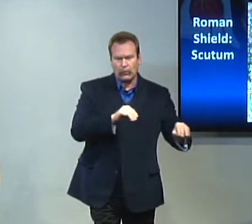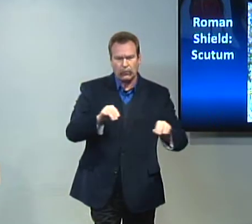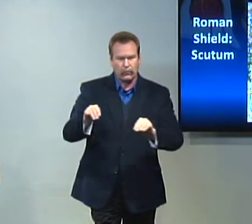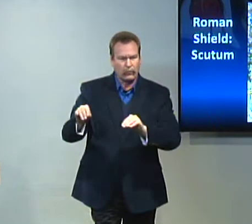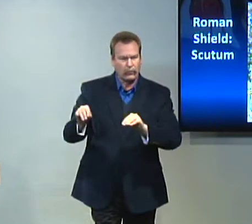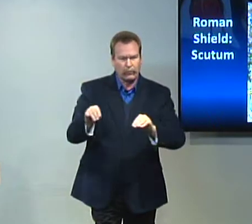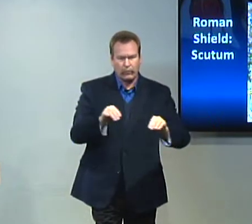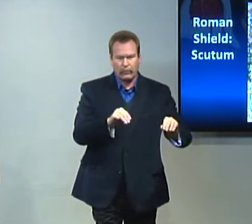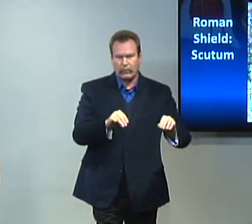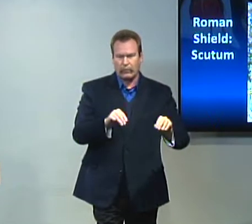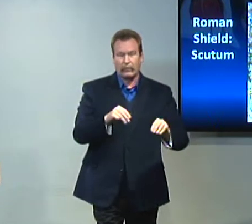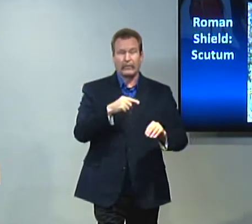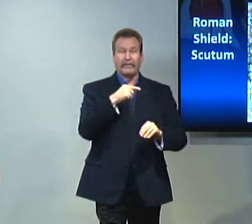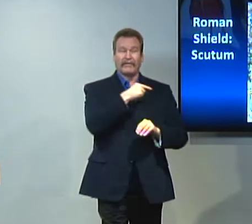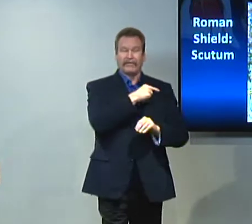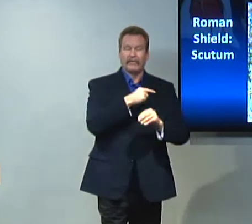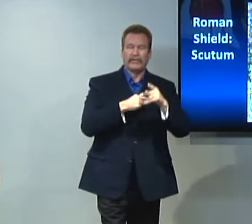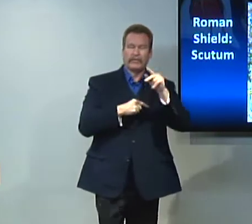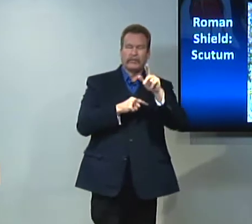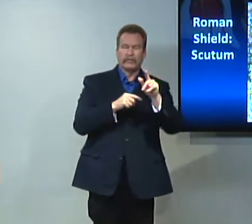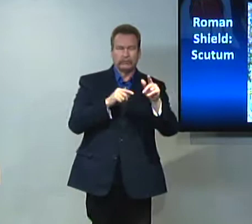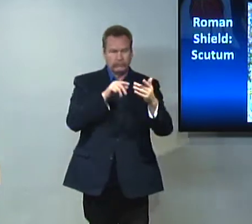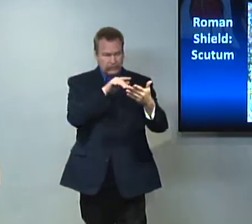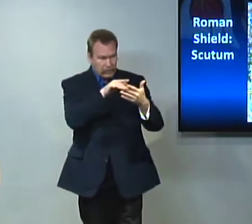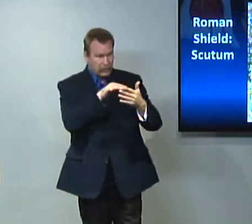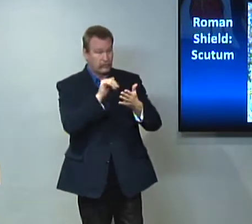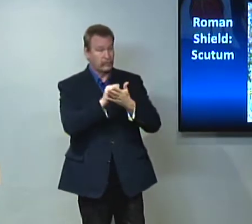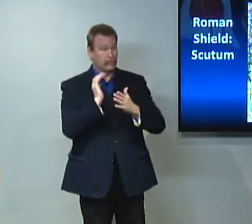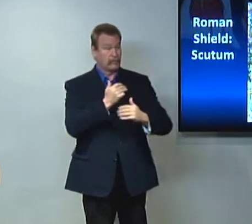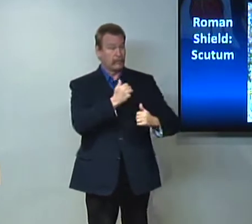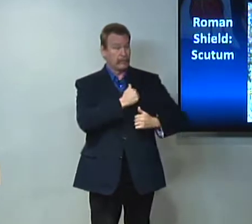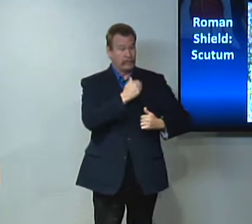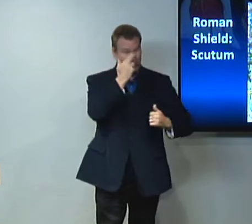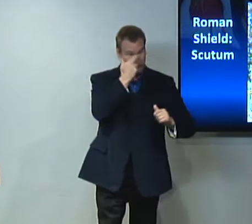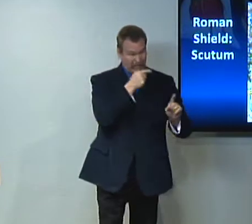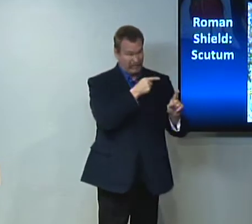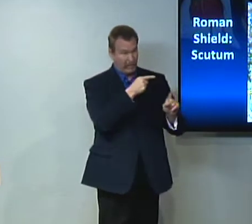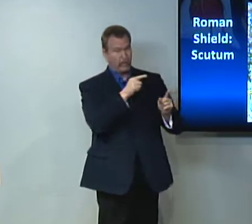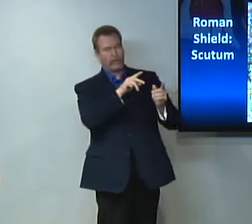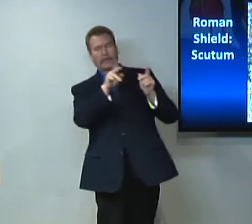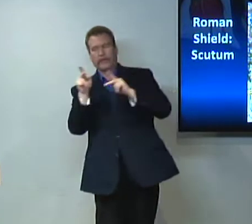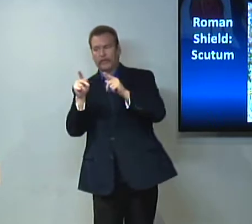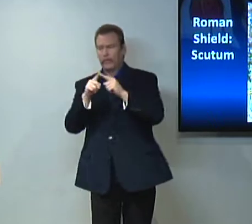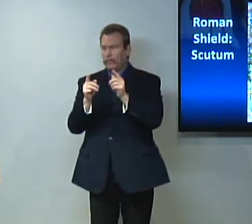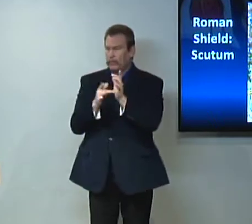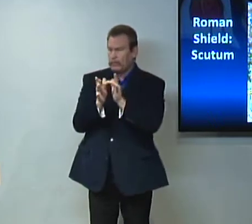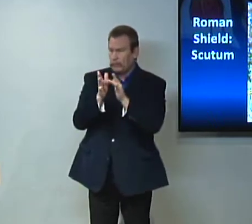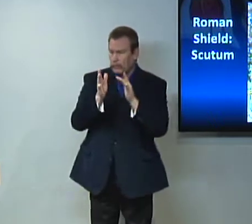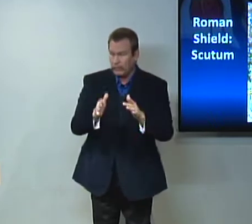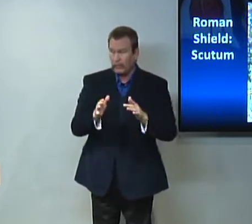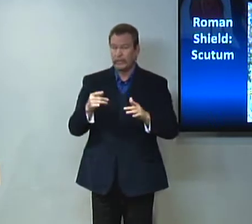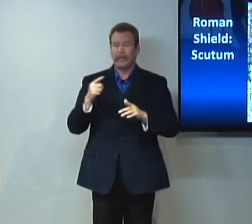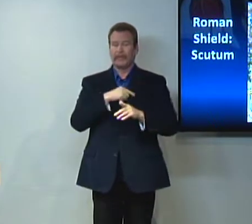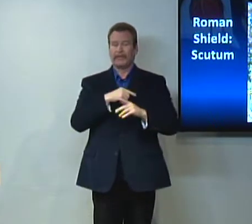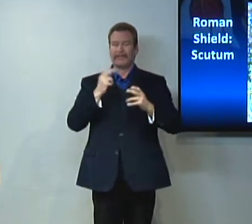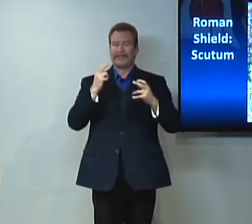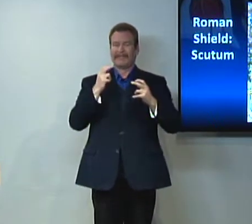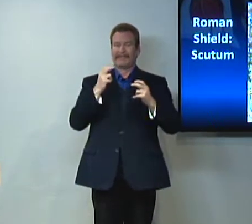Remember how Paul talked about standing firm, don't be moved? So Roman soldiers, and this applies to Christians